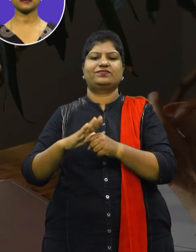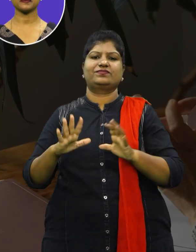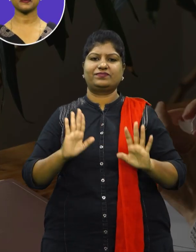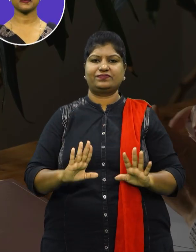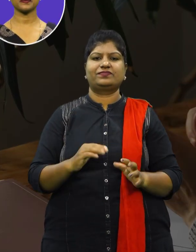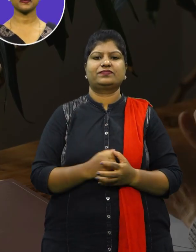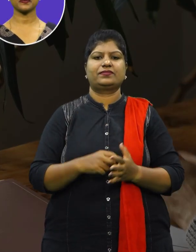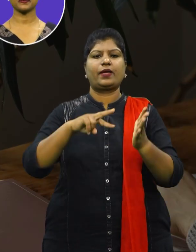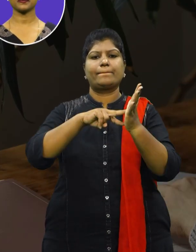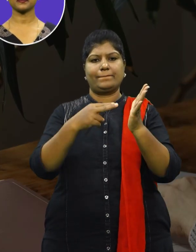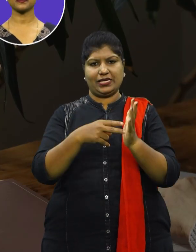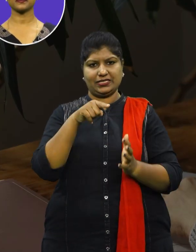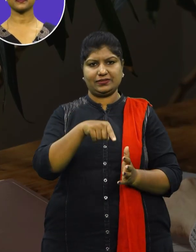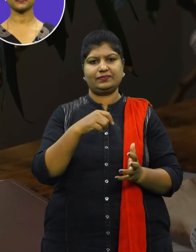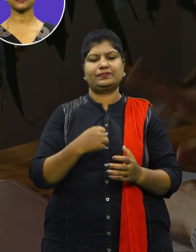deforestation.